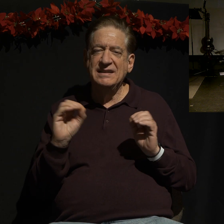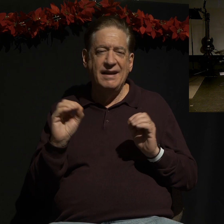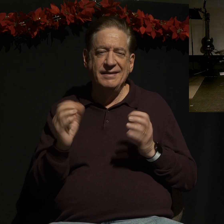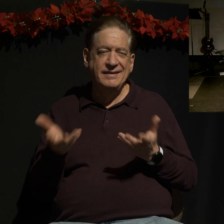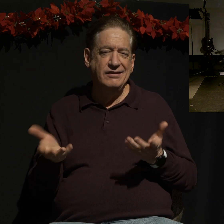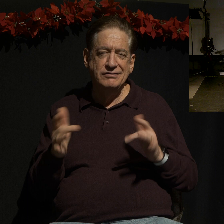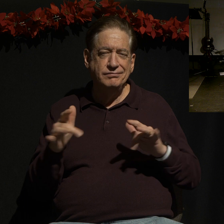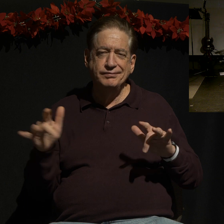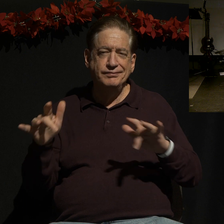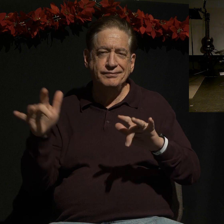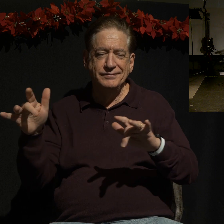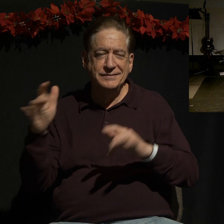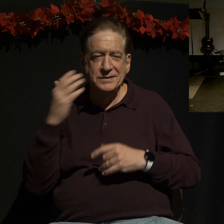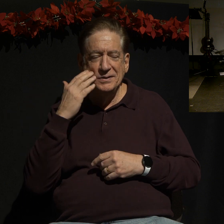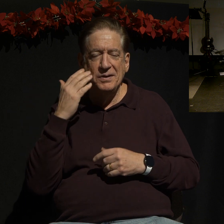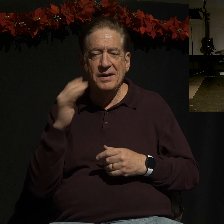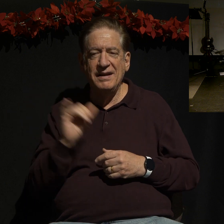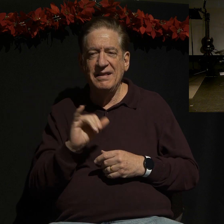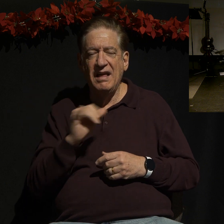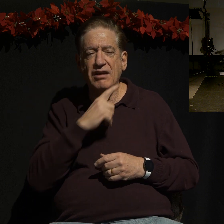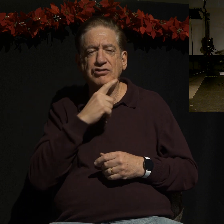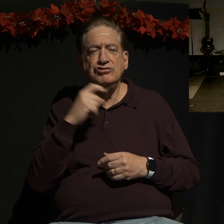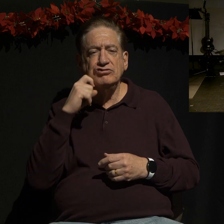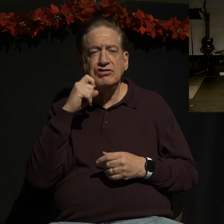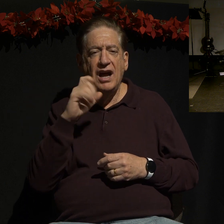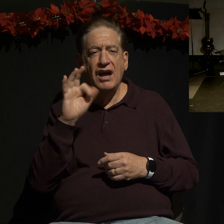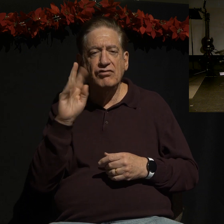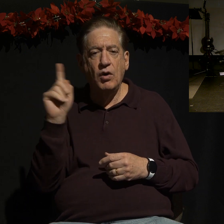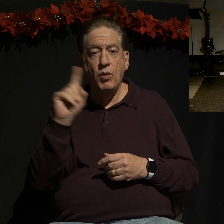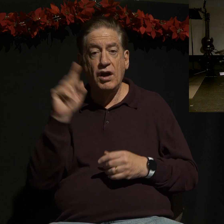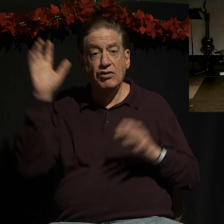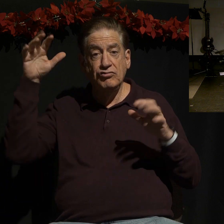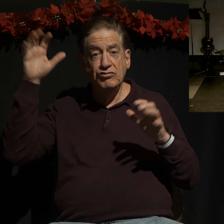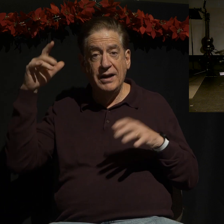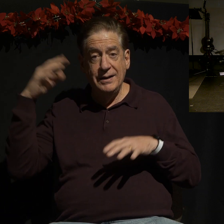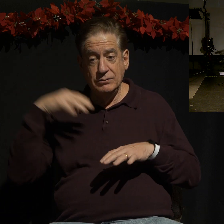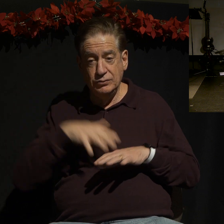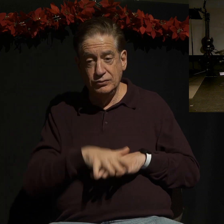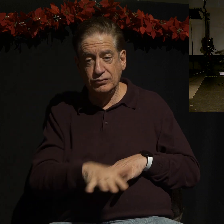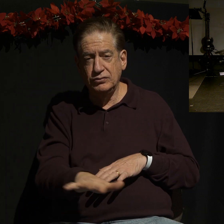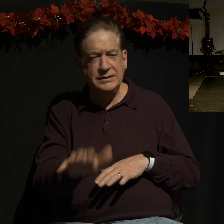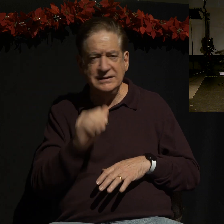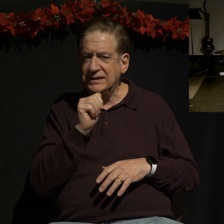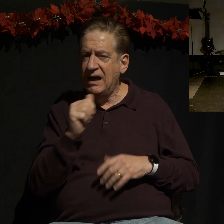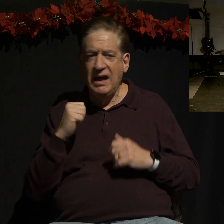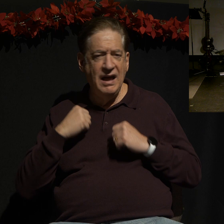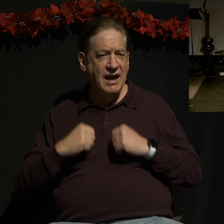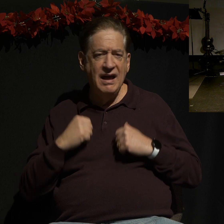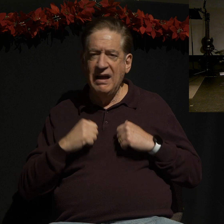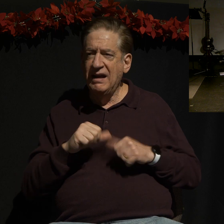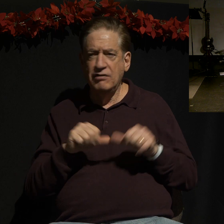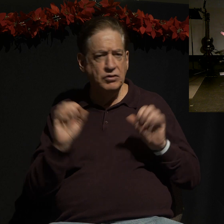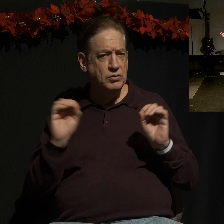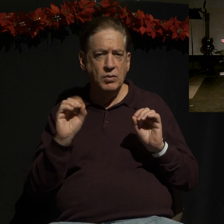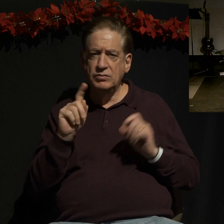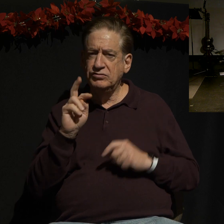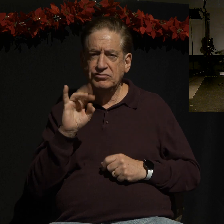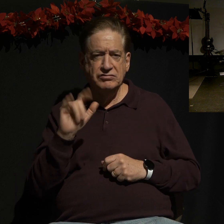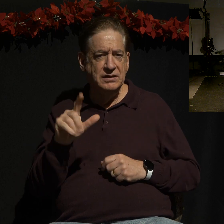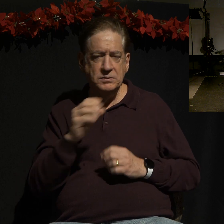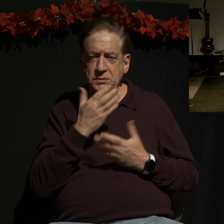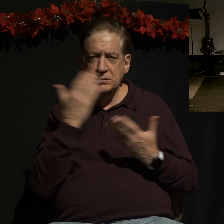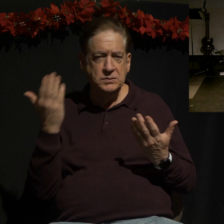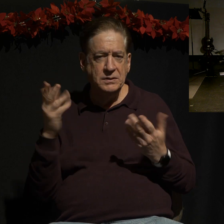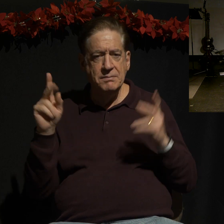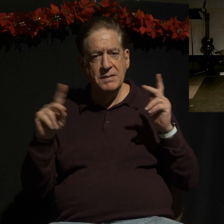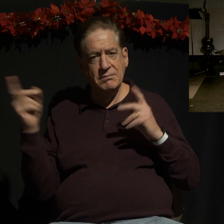just the dry creek is for the rain runoff. So it's not a hiking area. There's no trails. It's just people